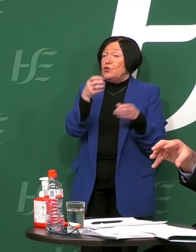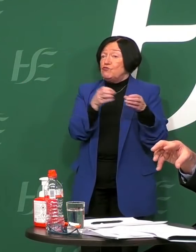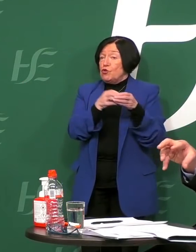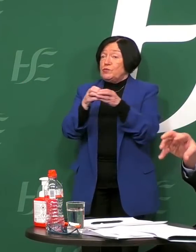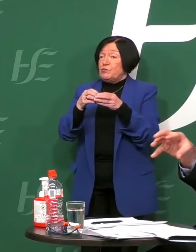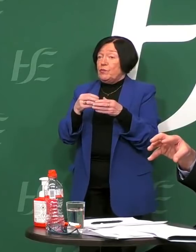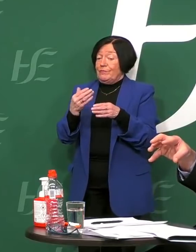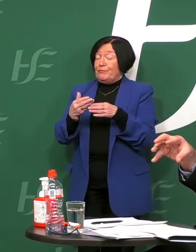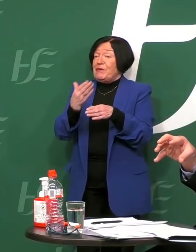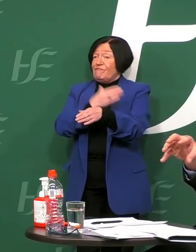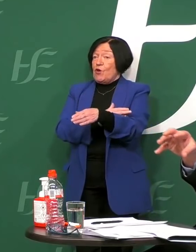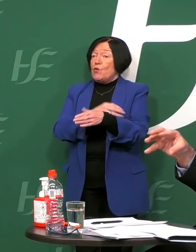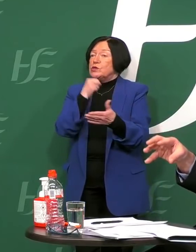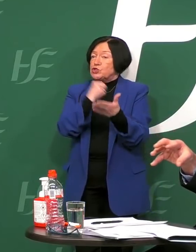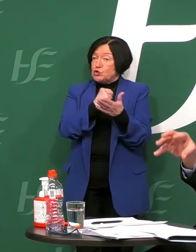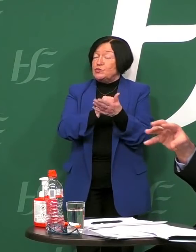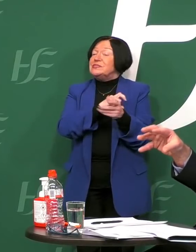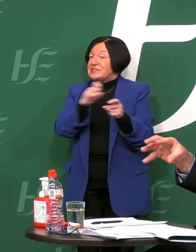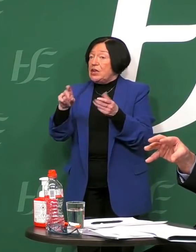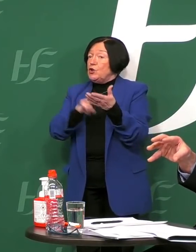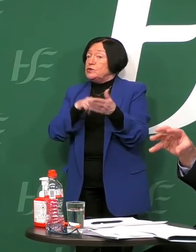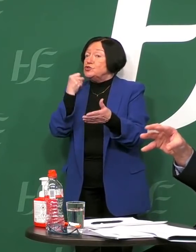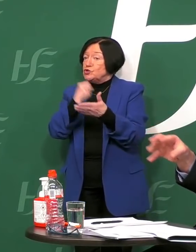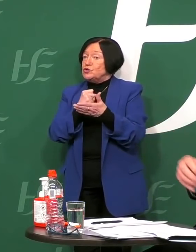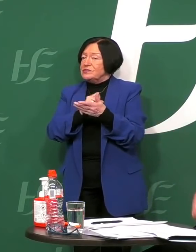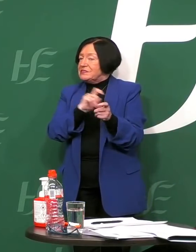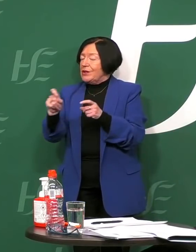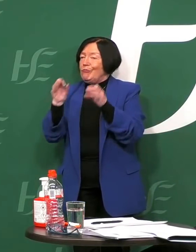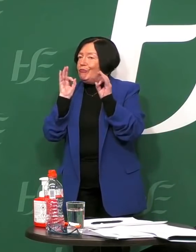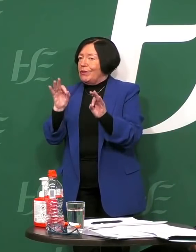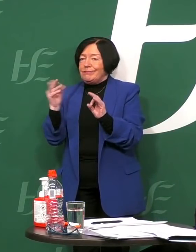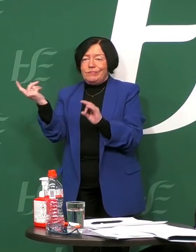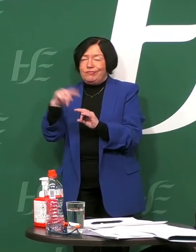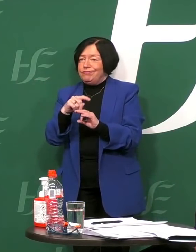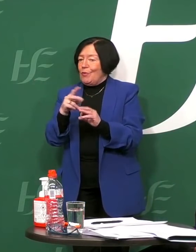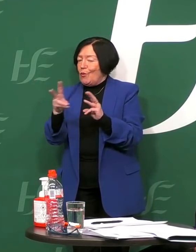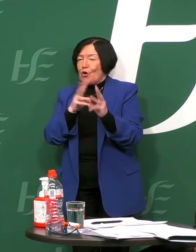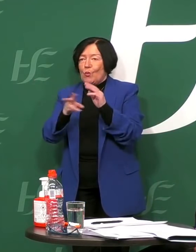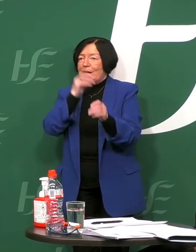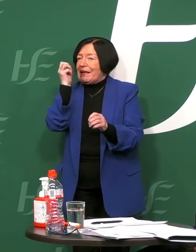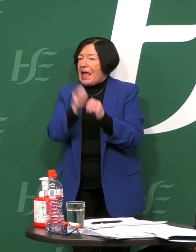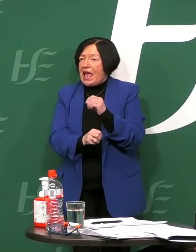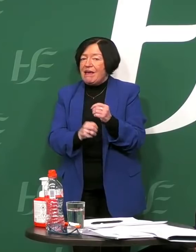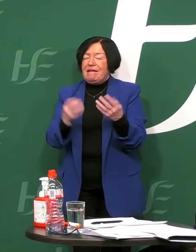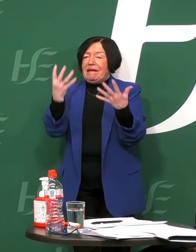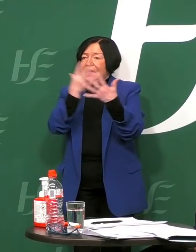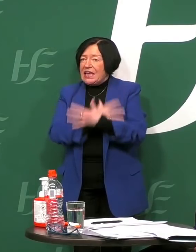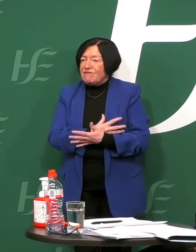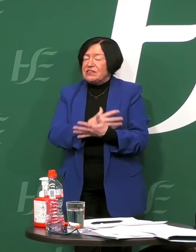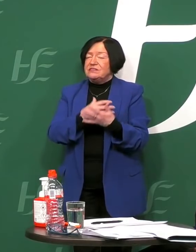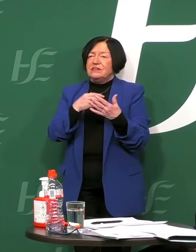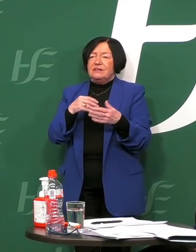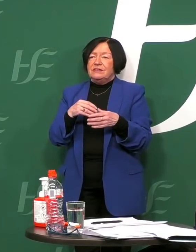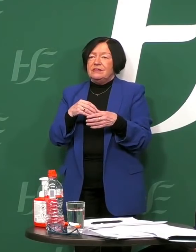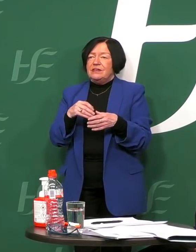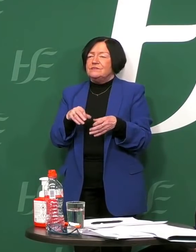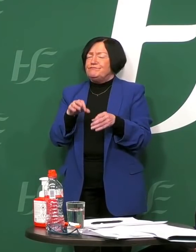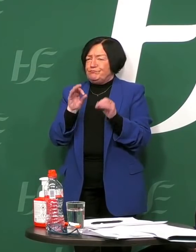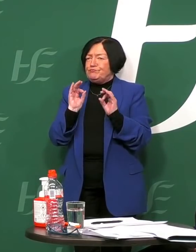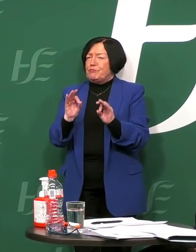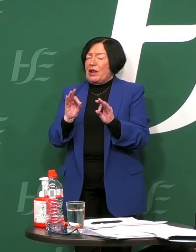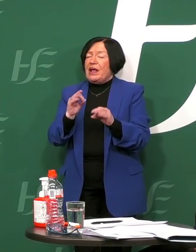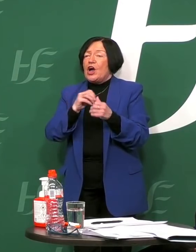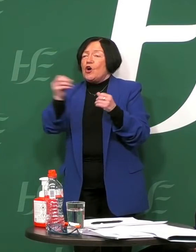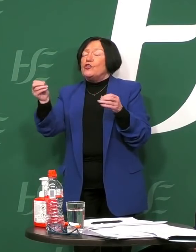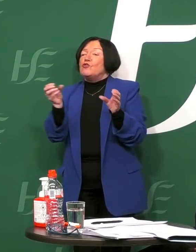used before were students. We still use students. Students are still brilliant. They're coming in and working with us at weekends and evenings and giving us shifts, so that's great. And also